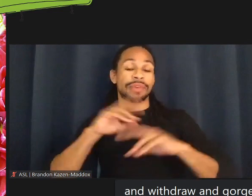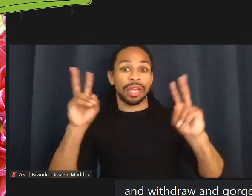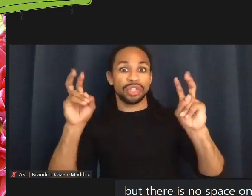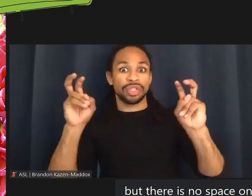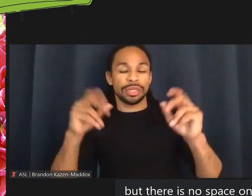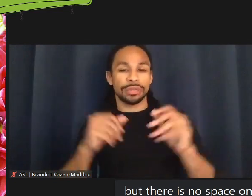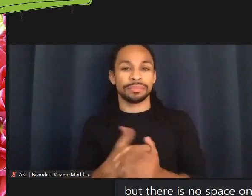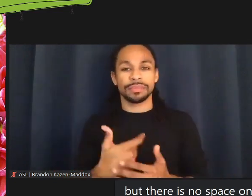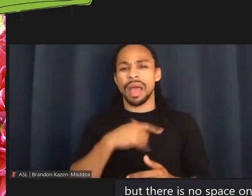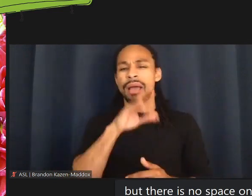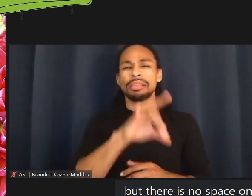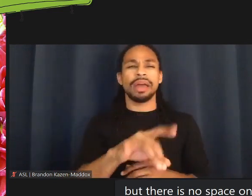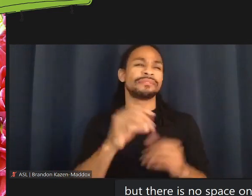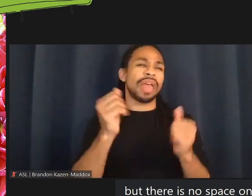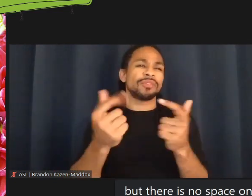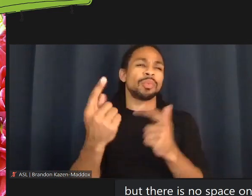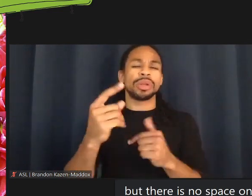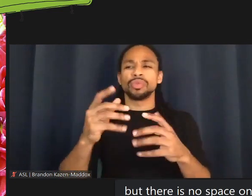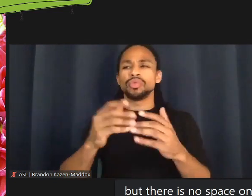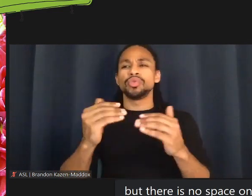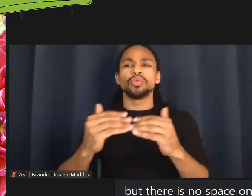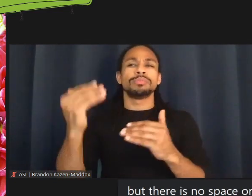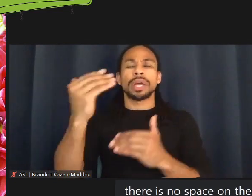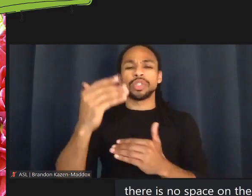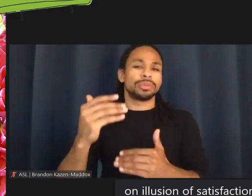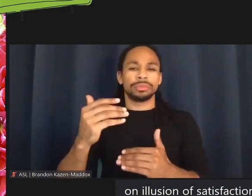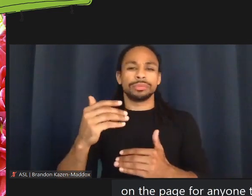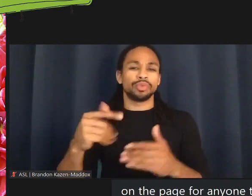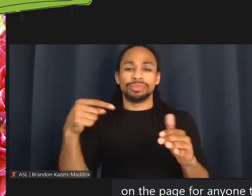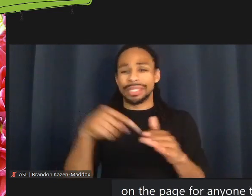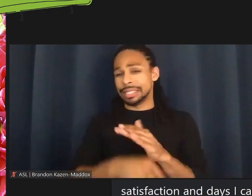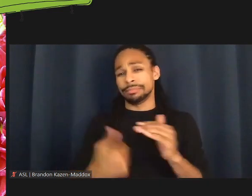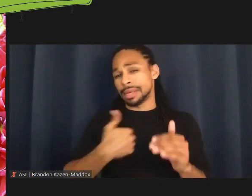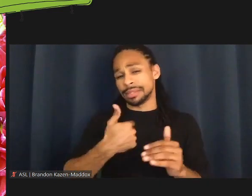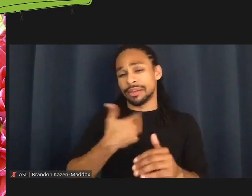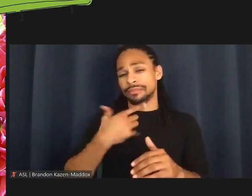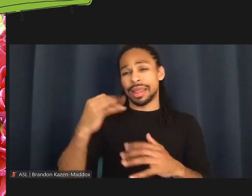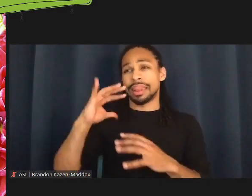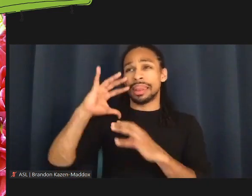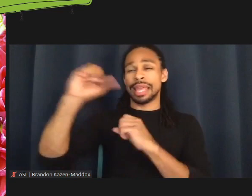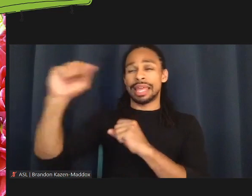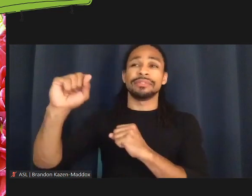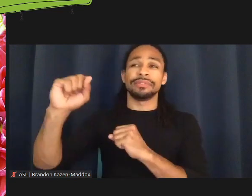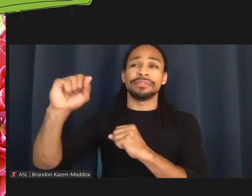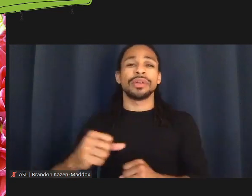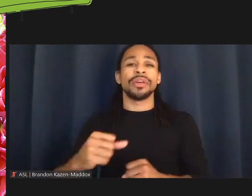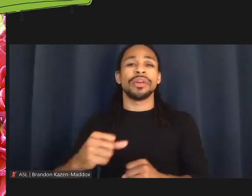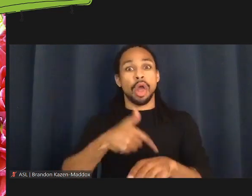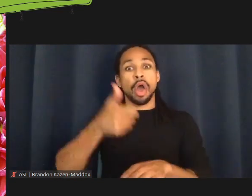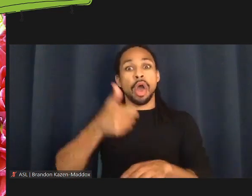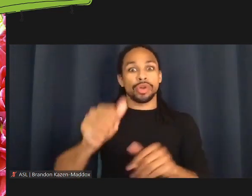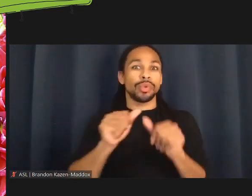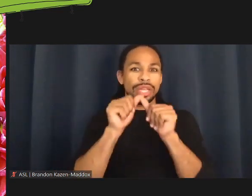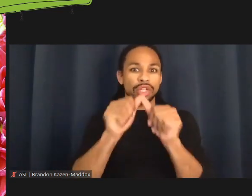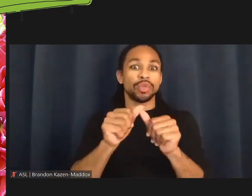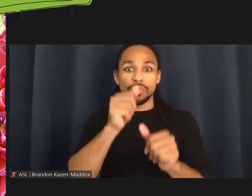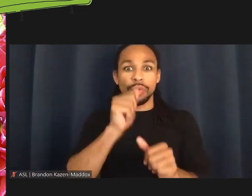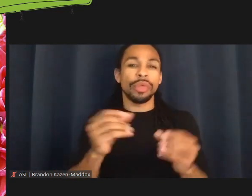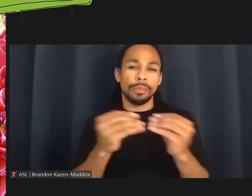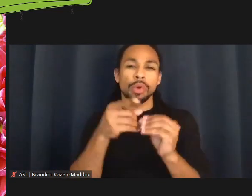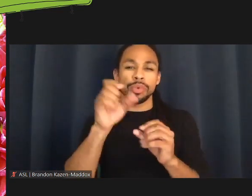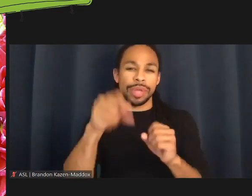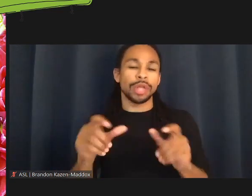everyone too much to leave so soon, that the longer you live, the more you can do. Okay.